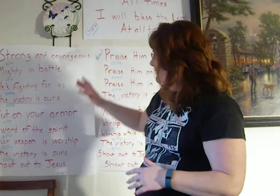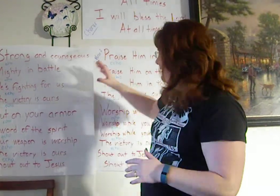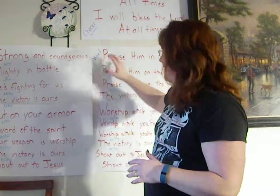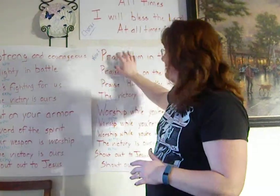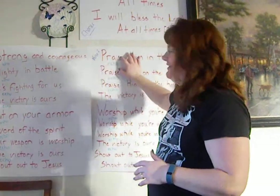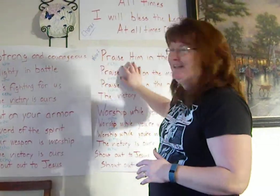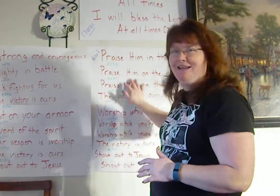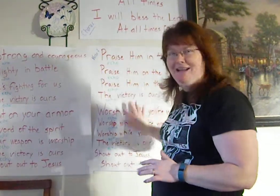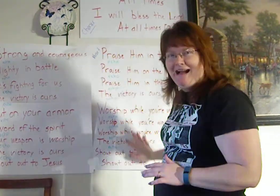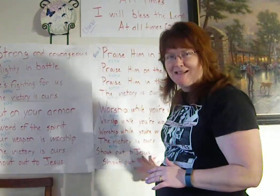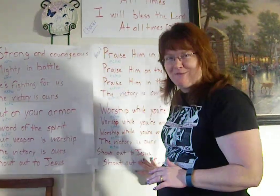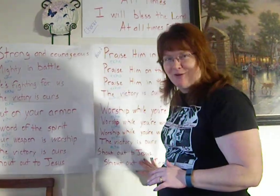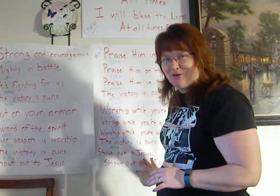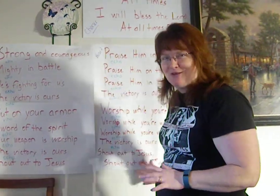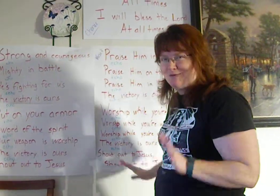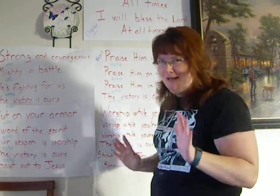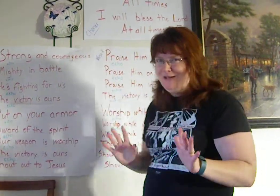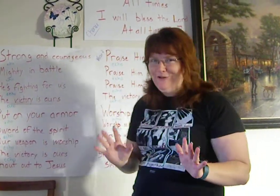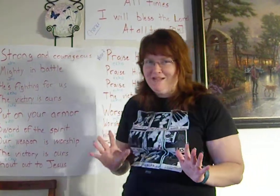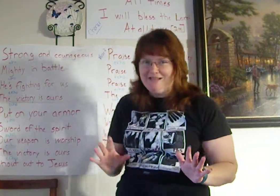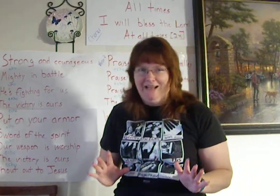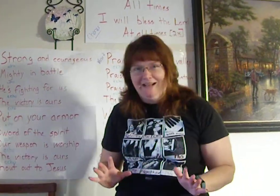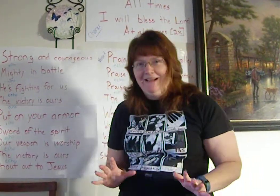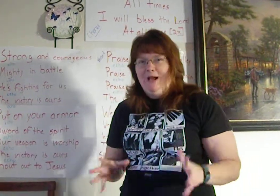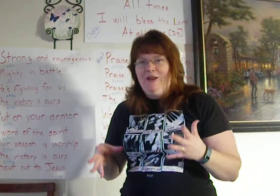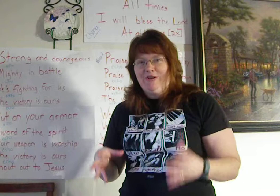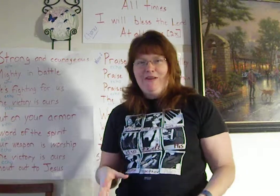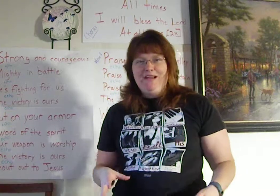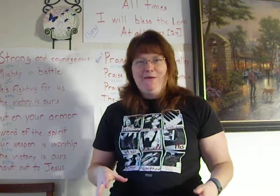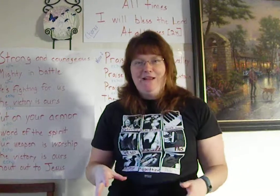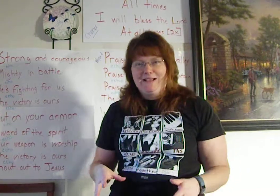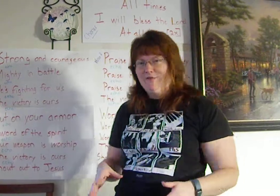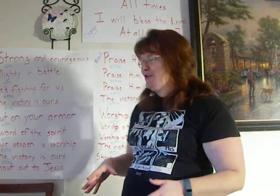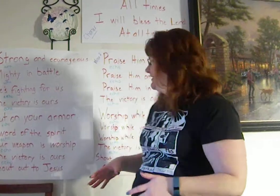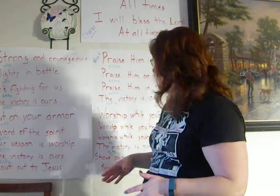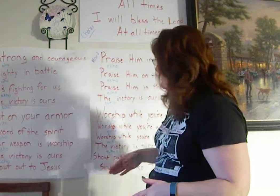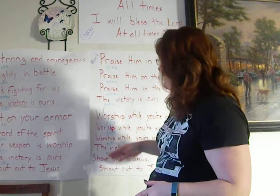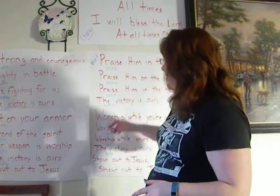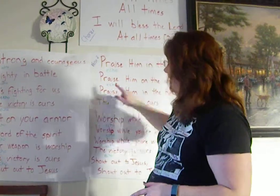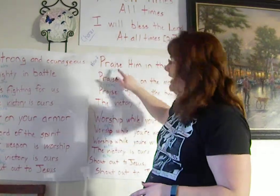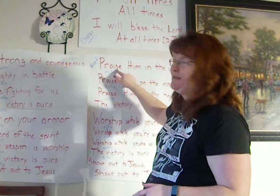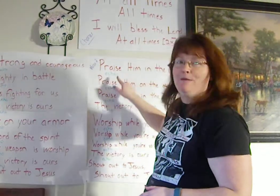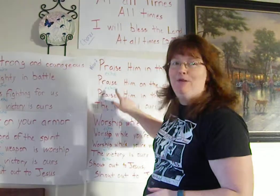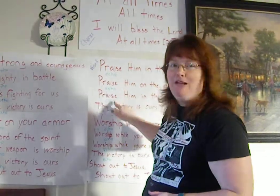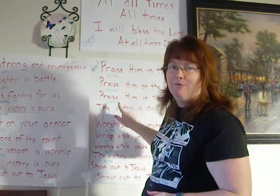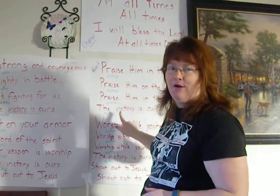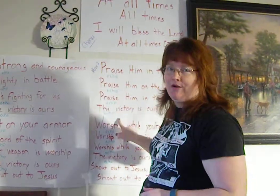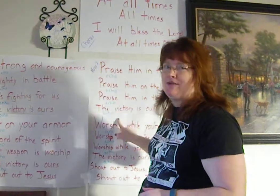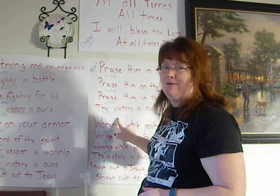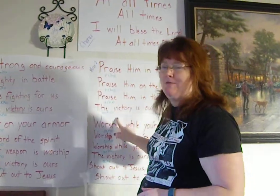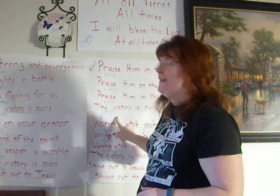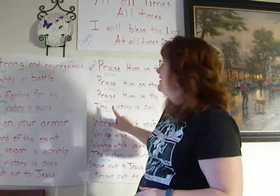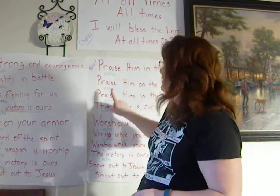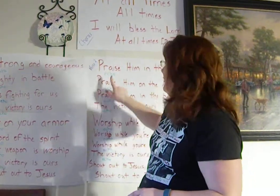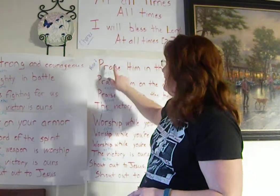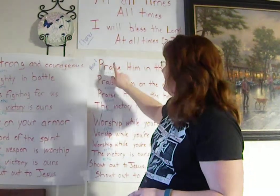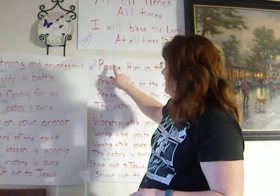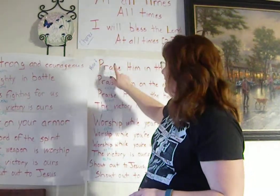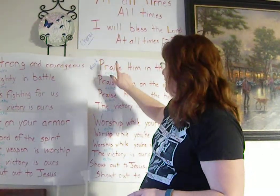We are down to the last verse. We can do this thing. And the great thing about the last verse is it has repeating parts. So the sign